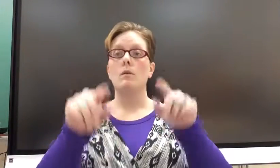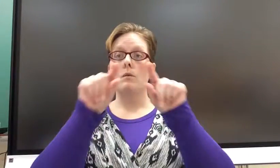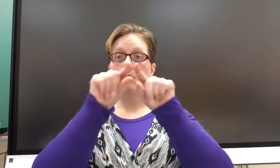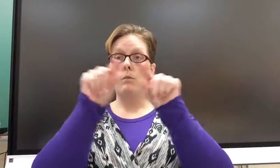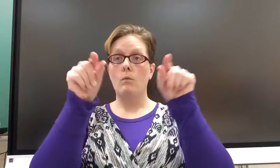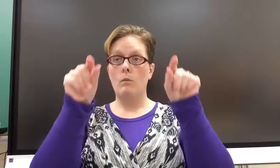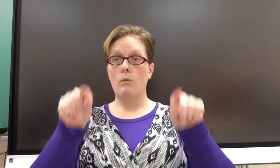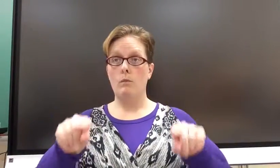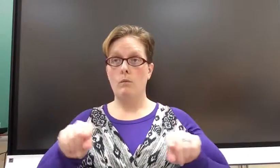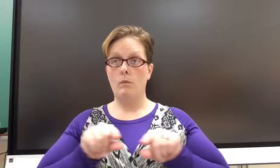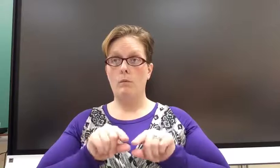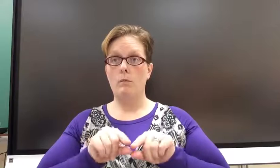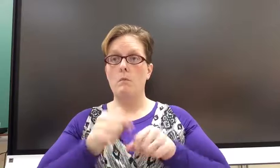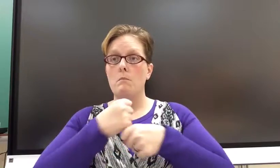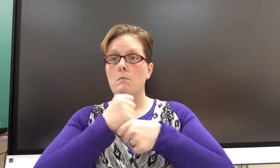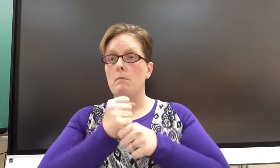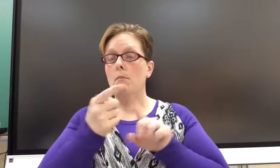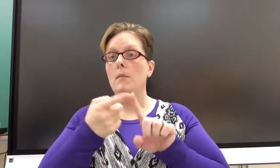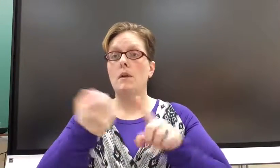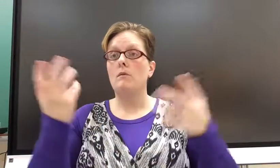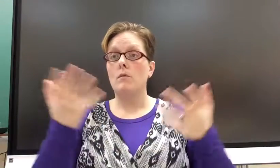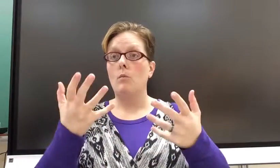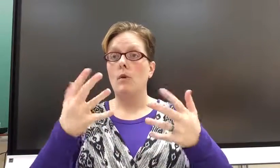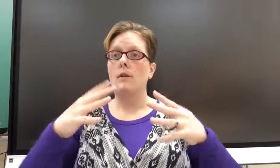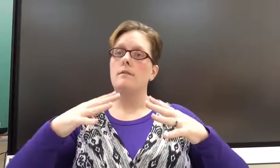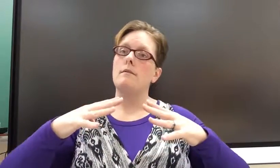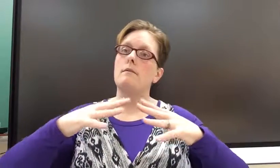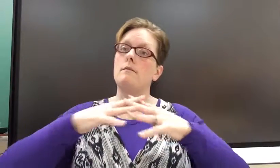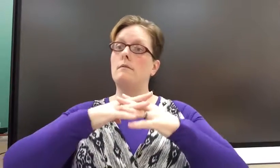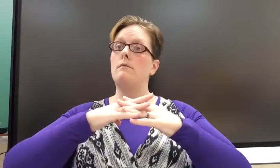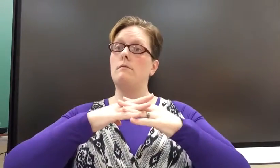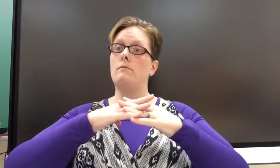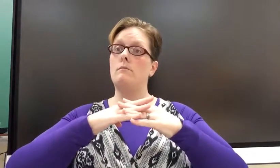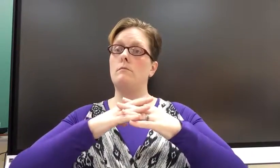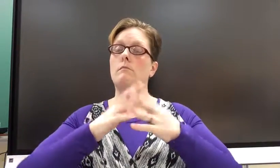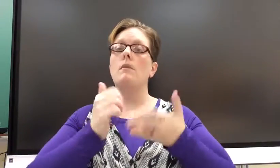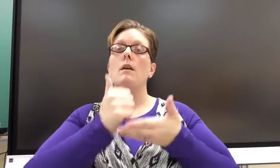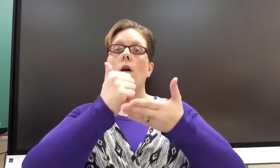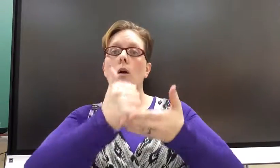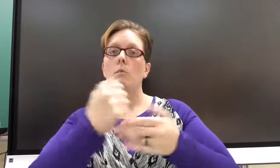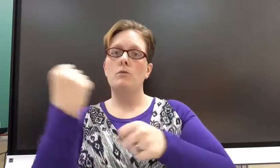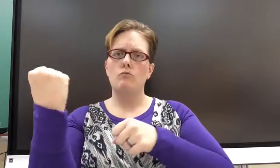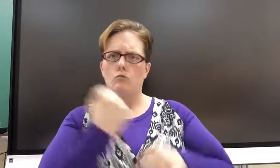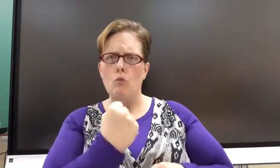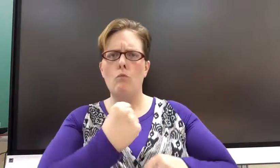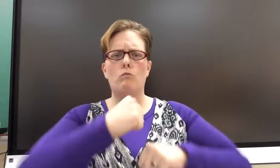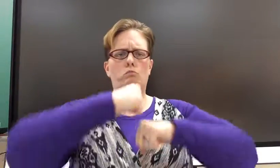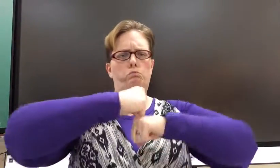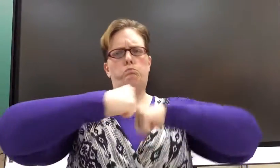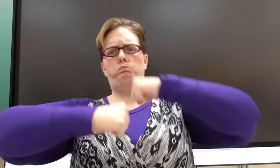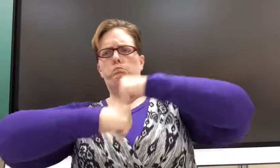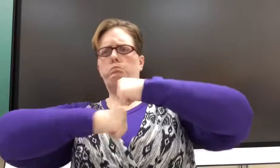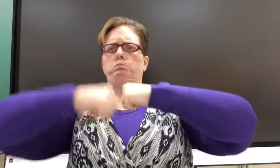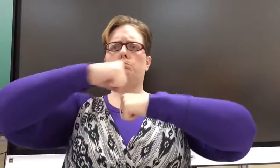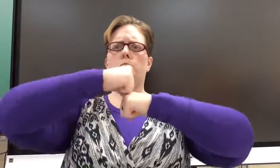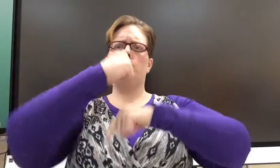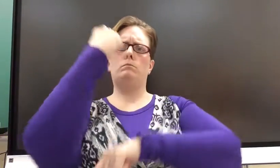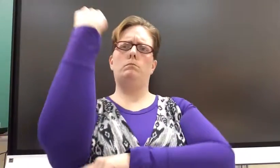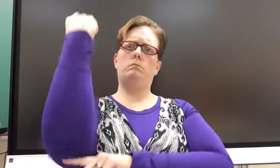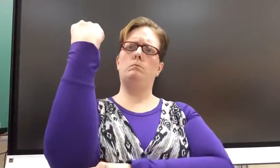it. The cell wall is made from cellulose. That helps the plant have